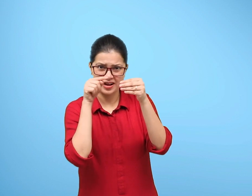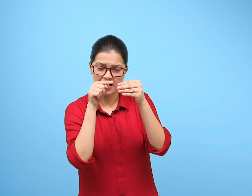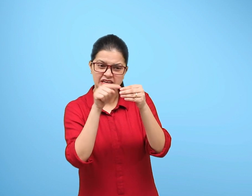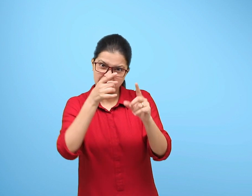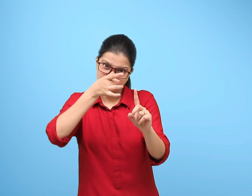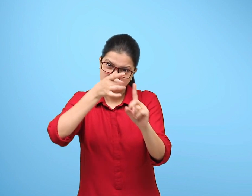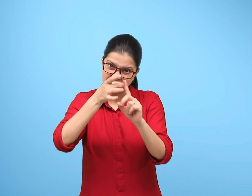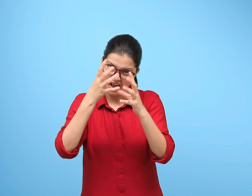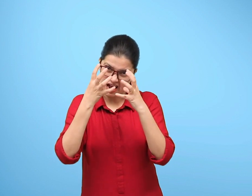bones.